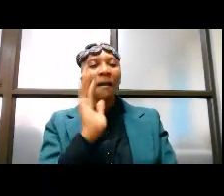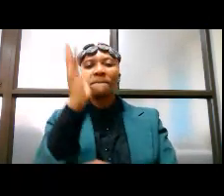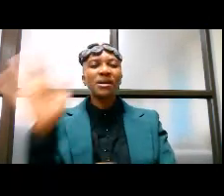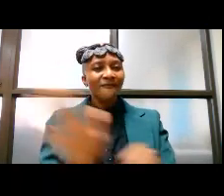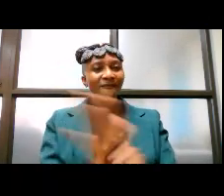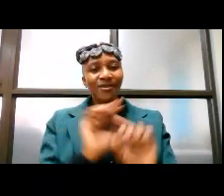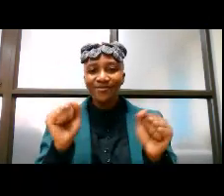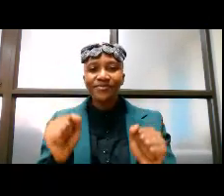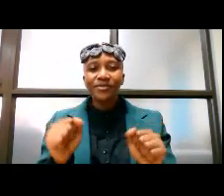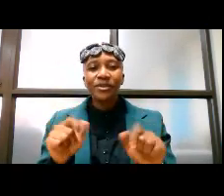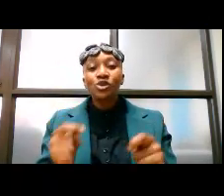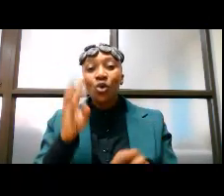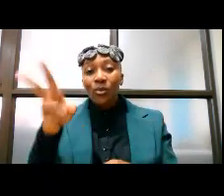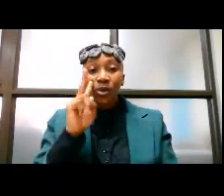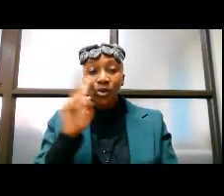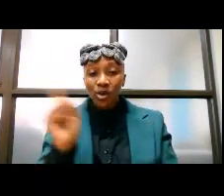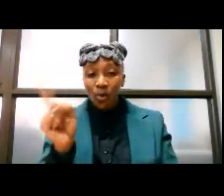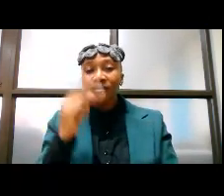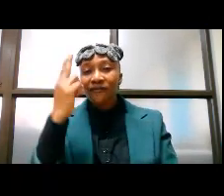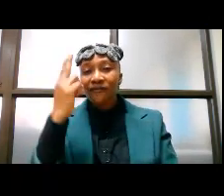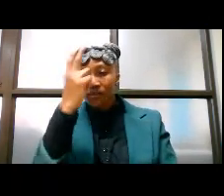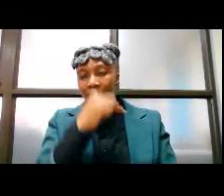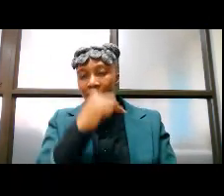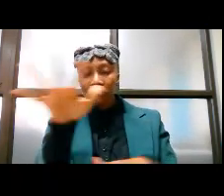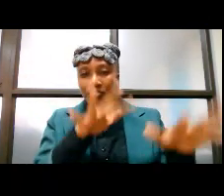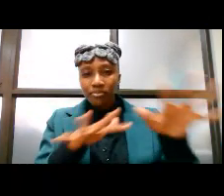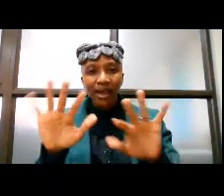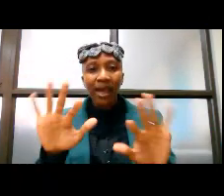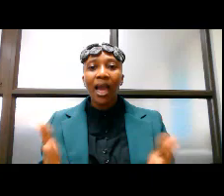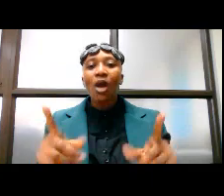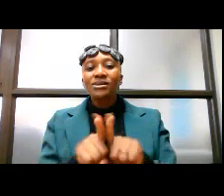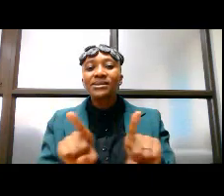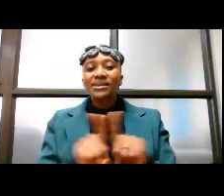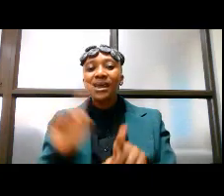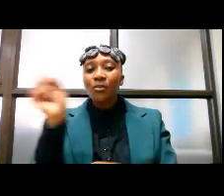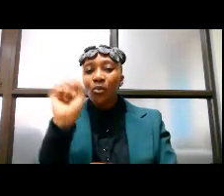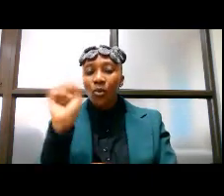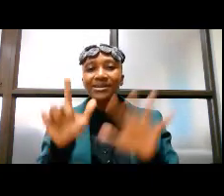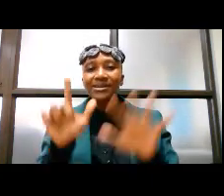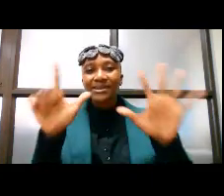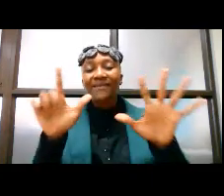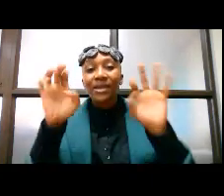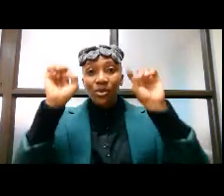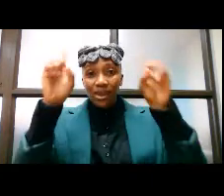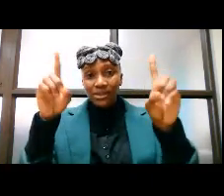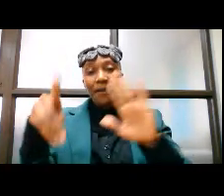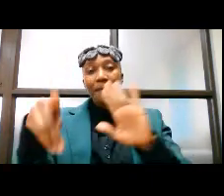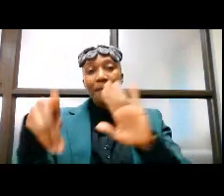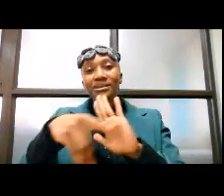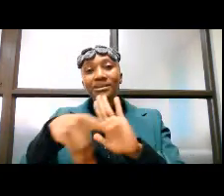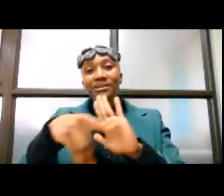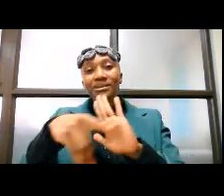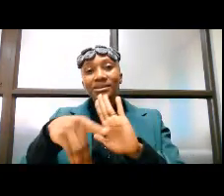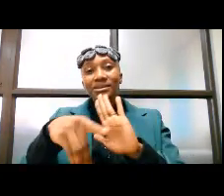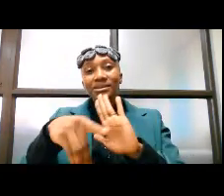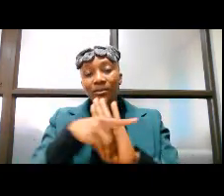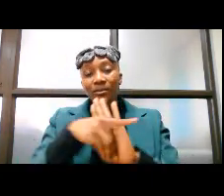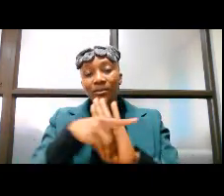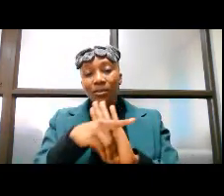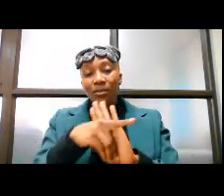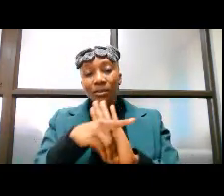impairment. We'll have a look at 7 educational principles at the South African context